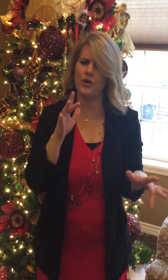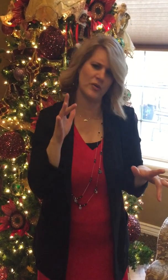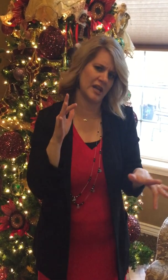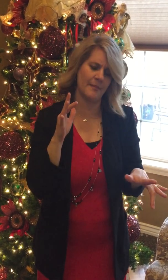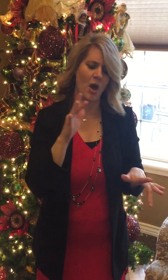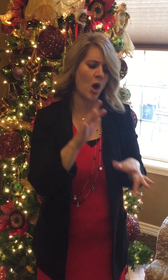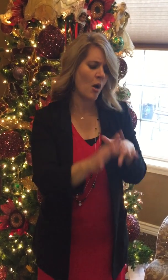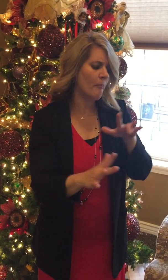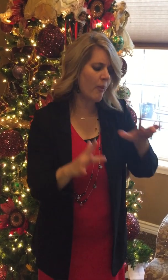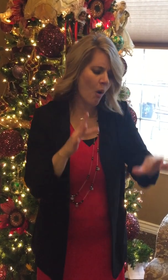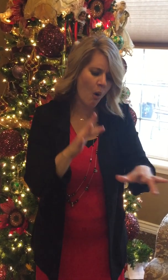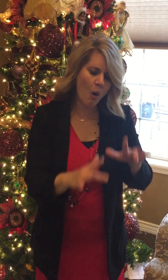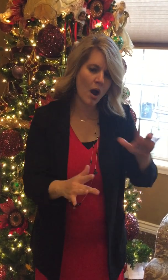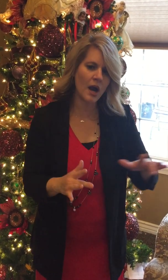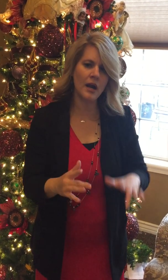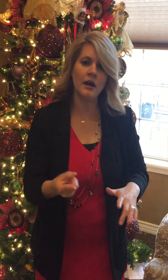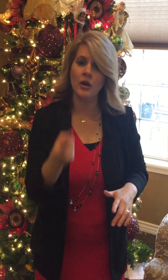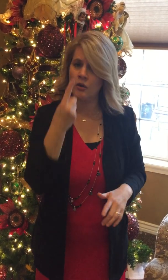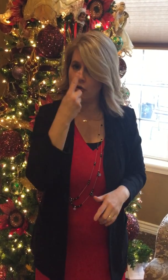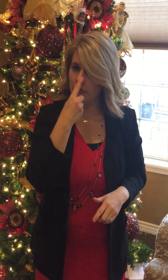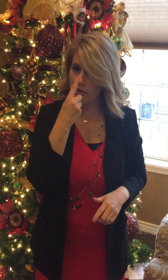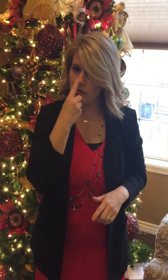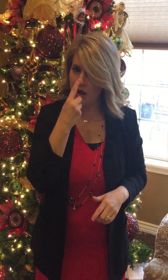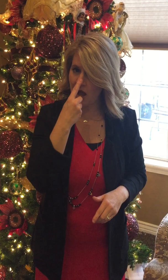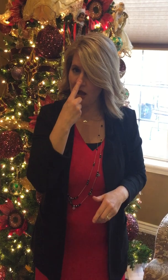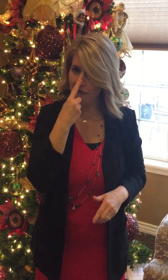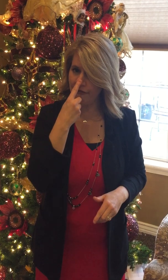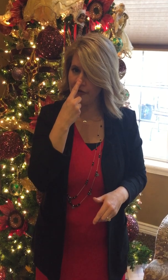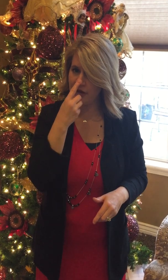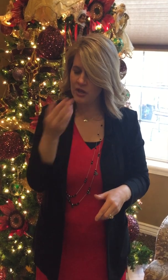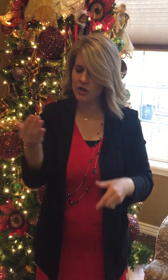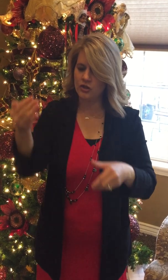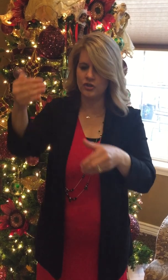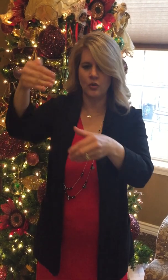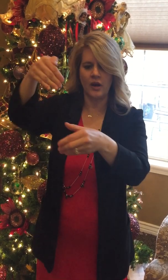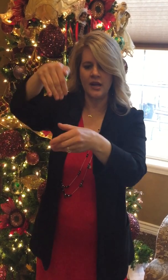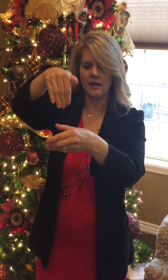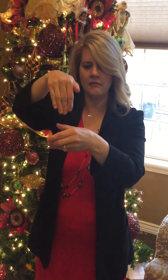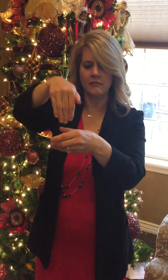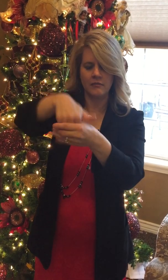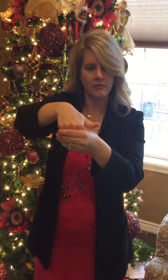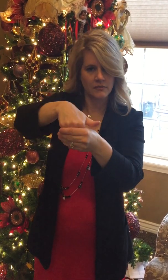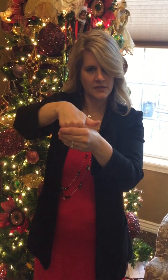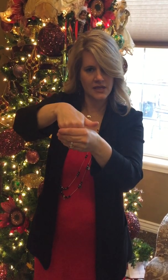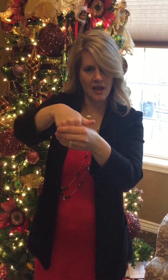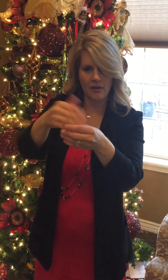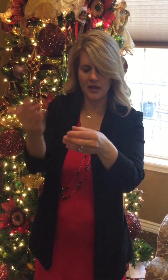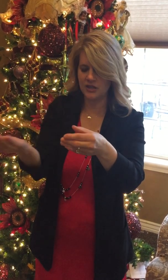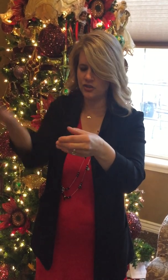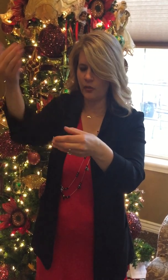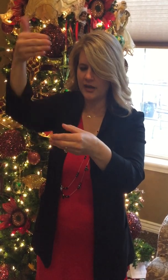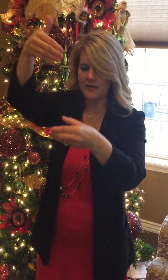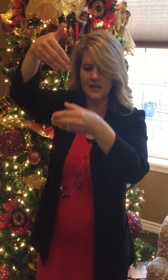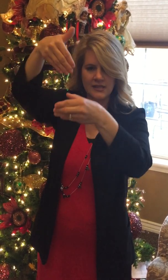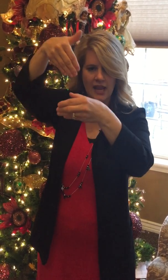stroking him. Poor Rudolph. Join. See how I'm gonna join in this